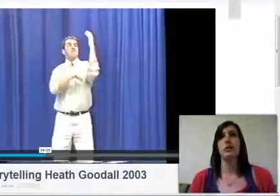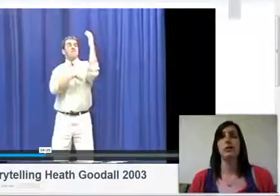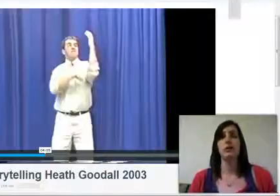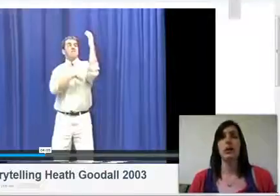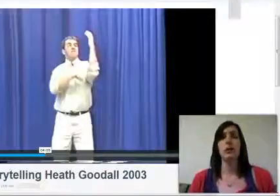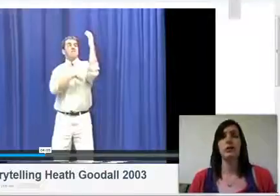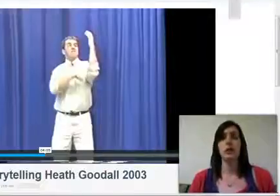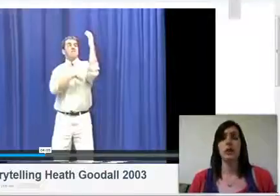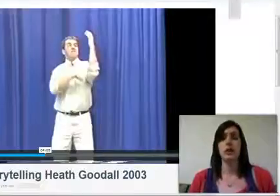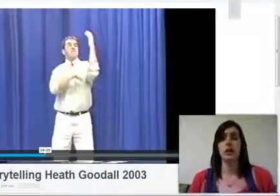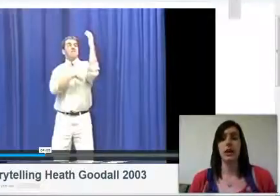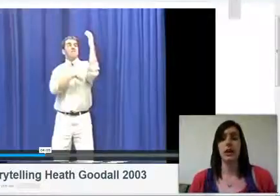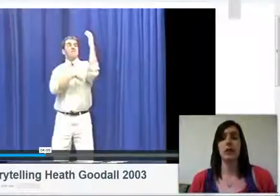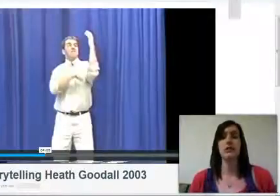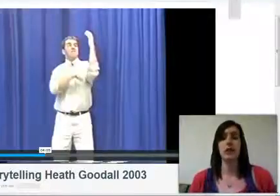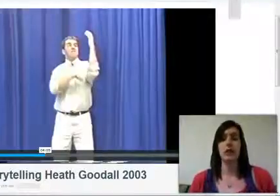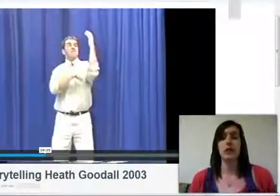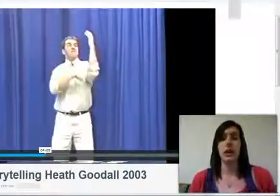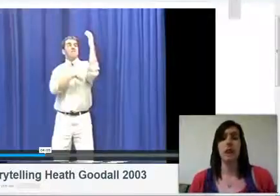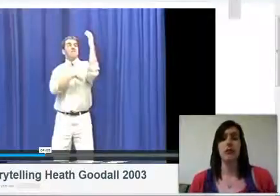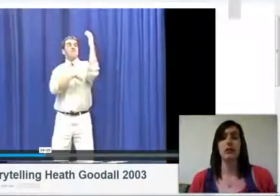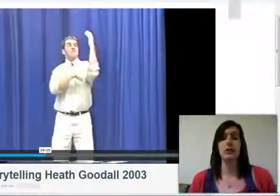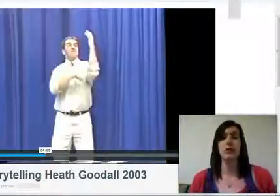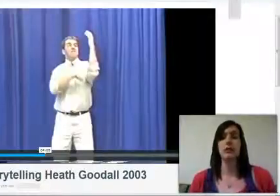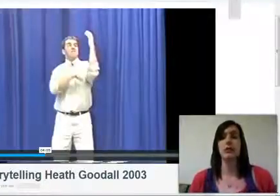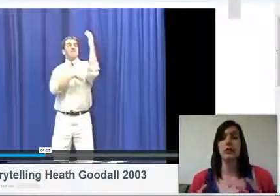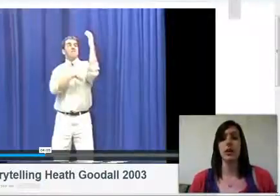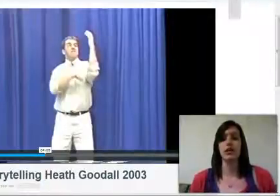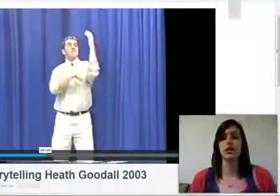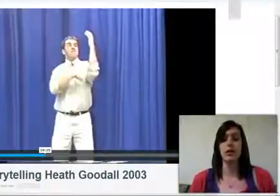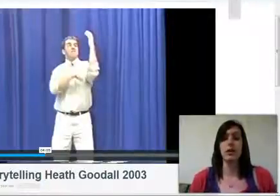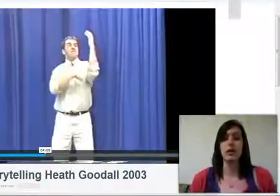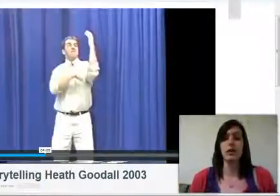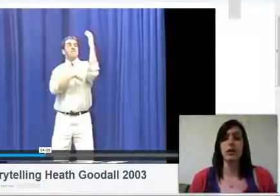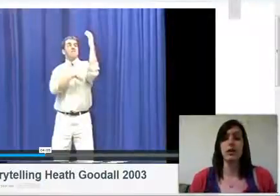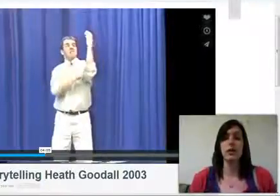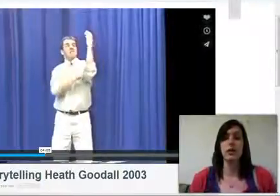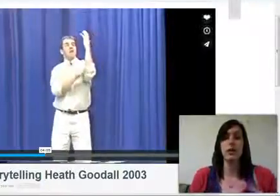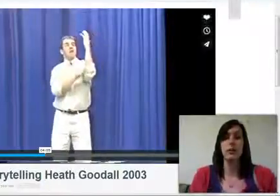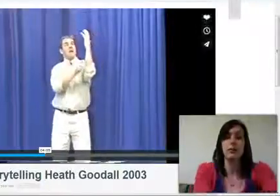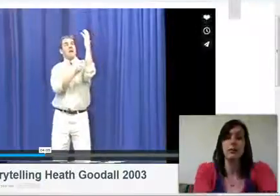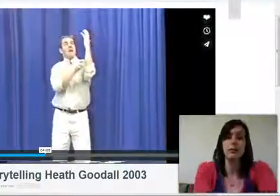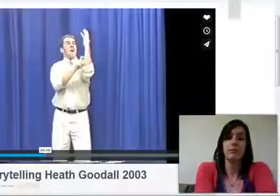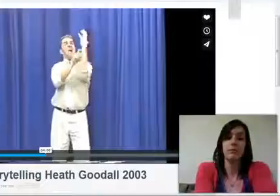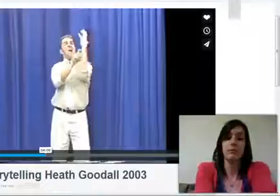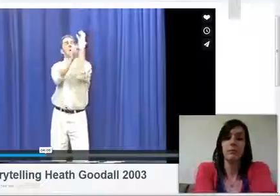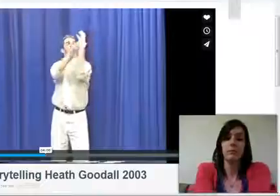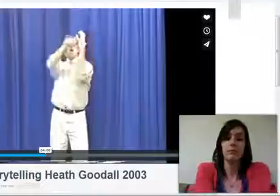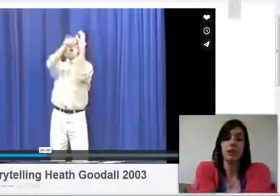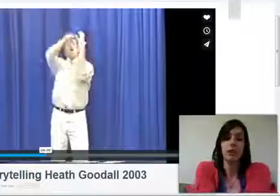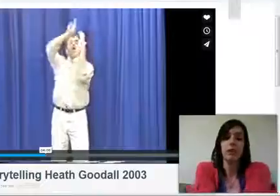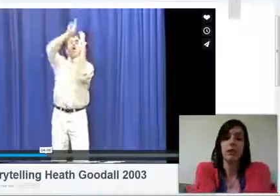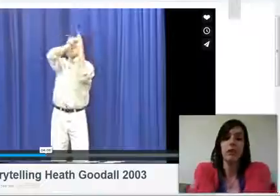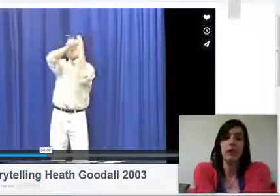that in my interpretation I convey that using very descriptive language as well.